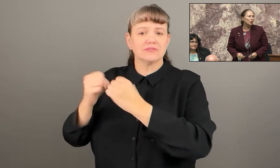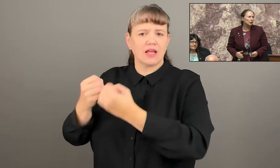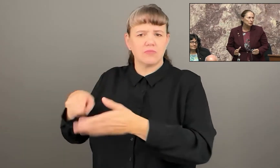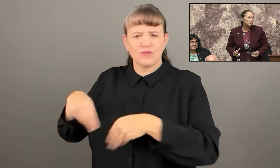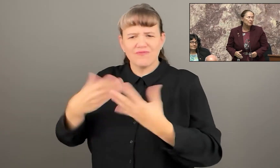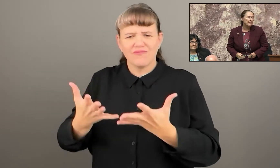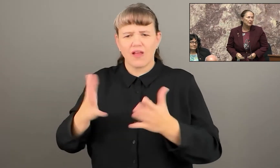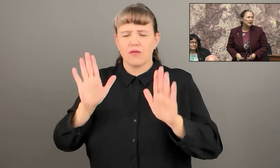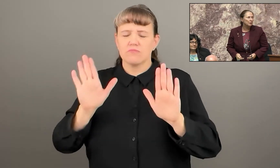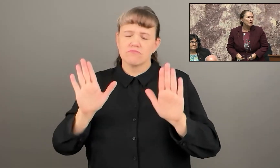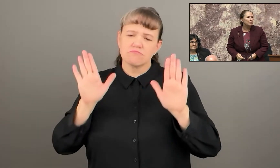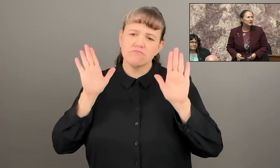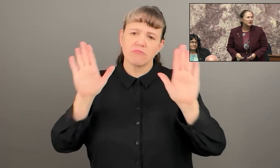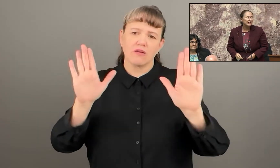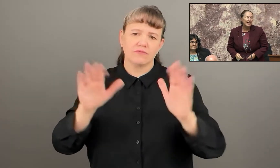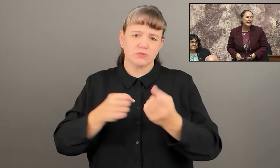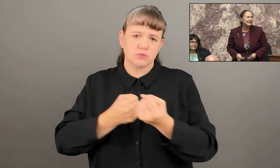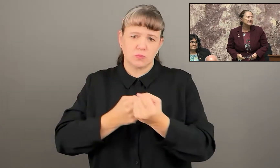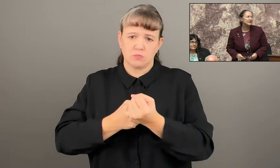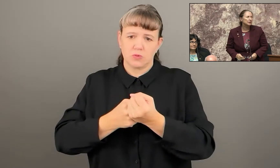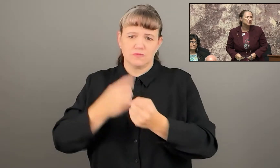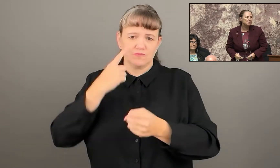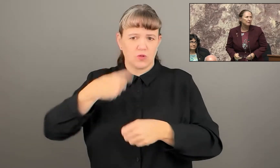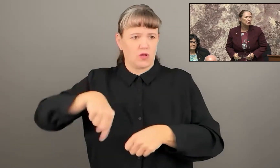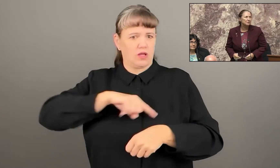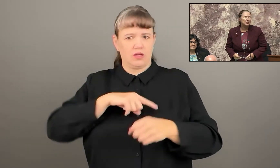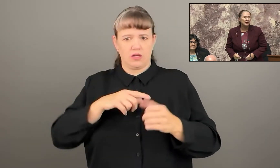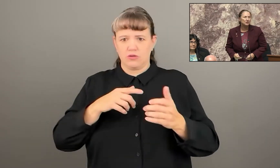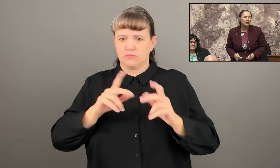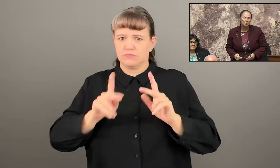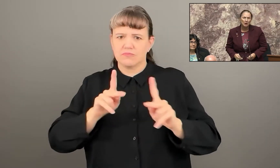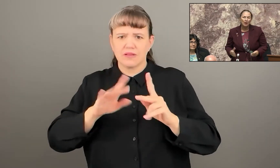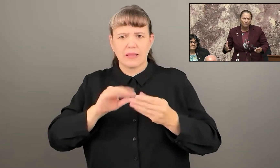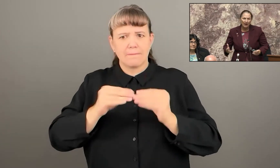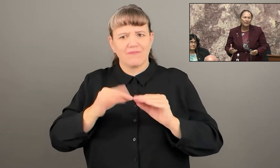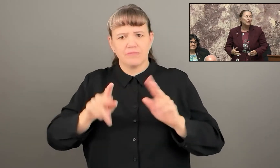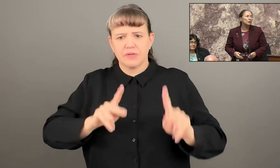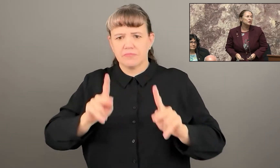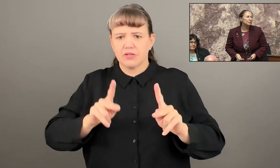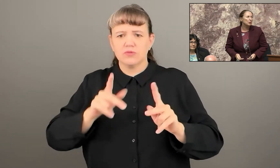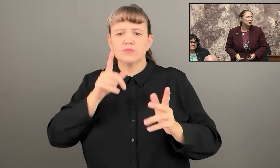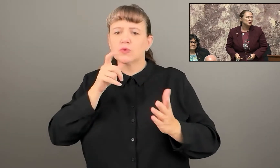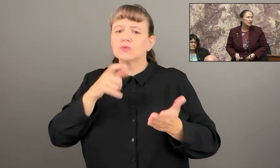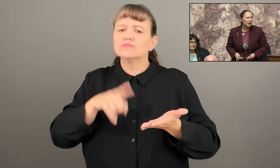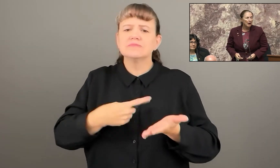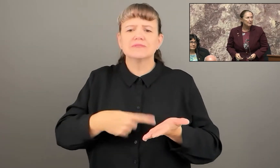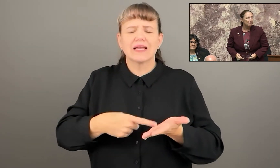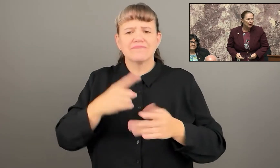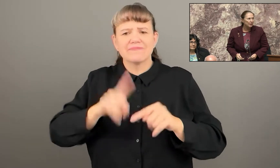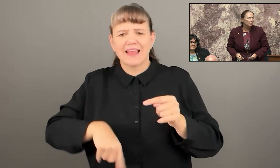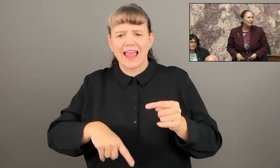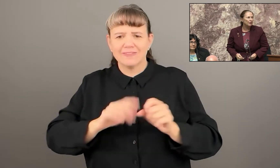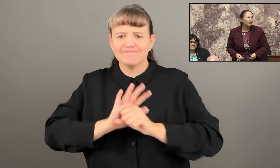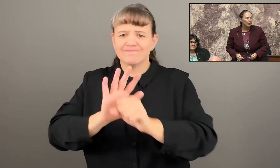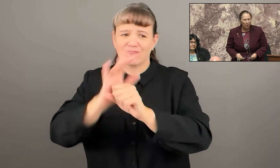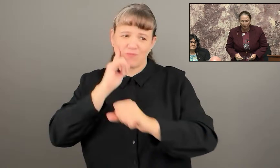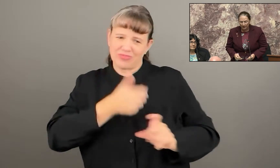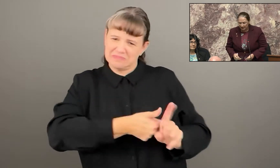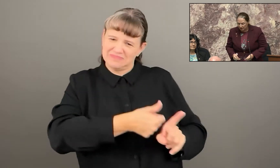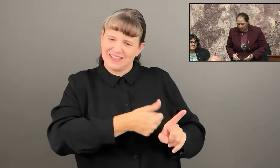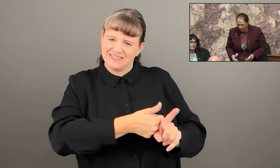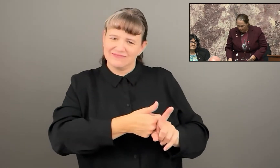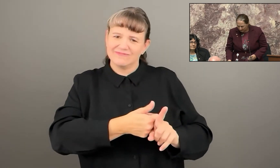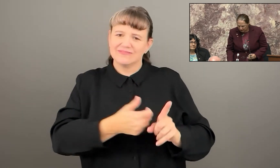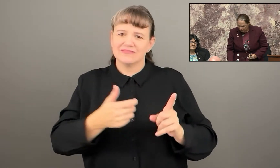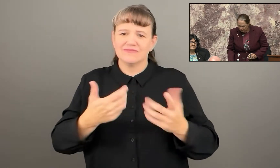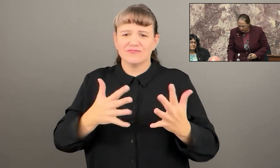a whole group of people in our province that can't necessarily speak for themselves or find their own supports. I'm very grateful for the work that